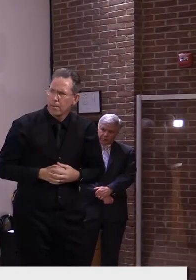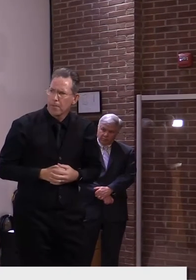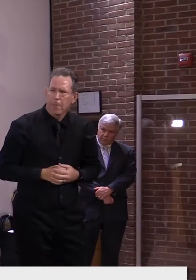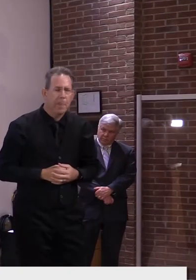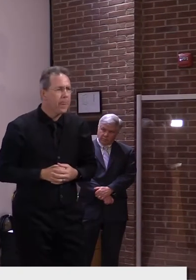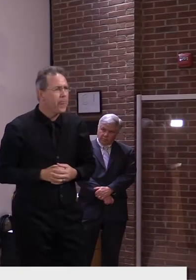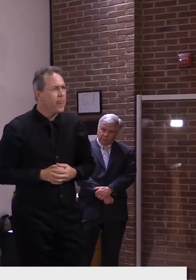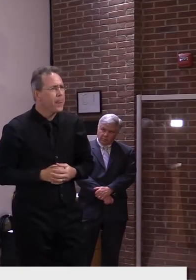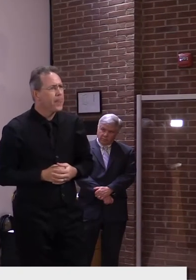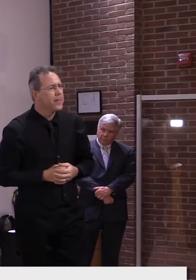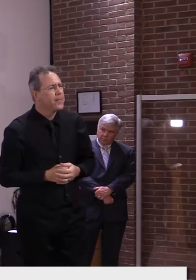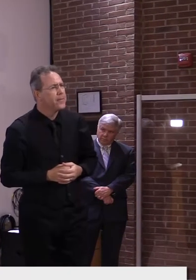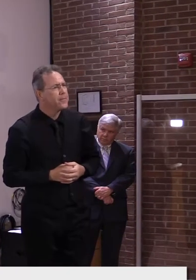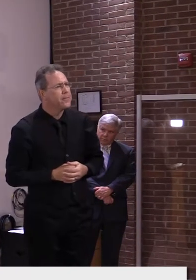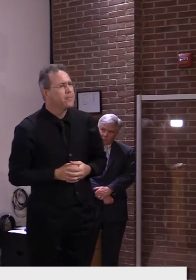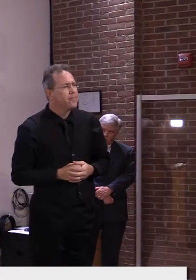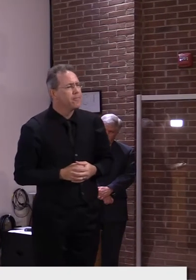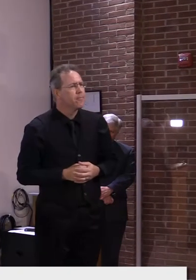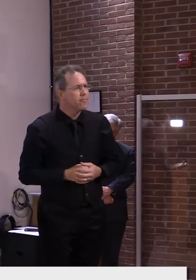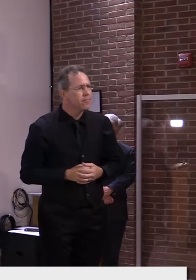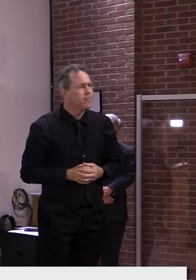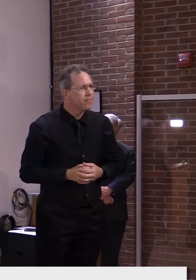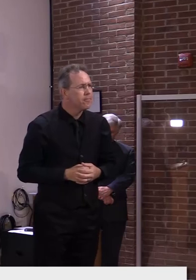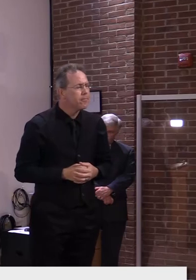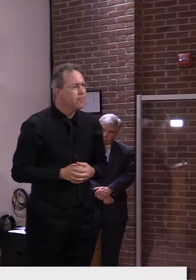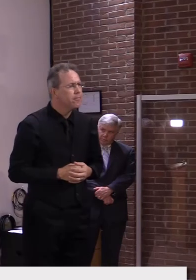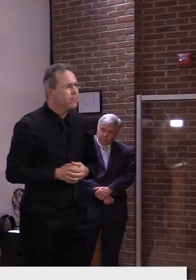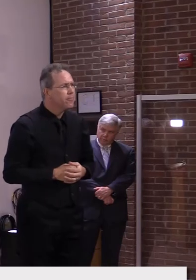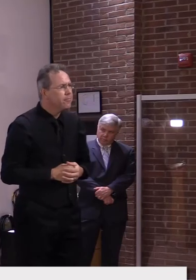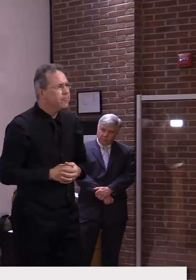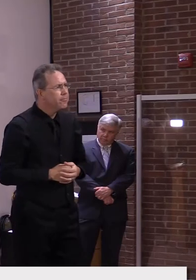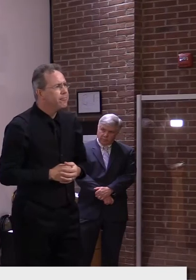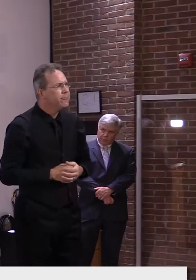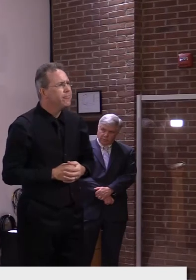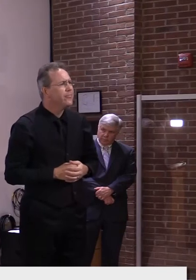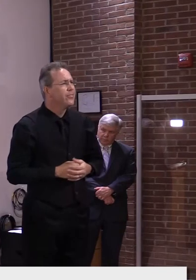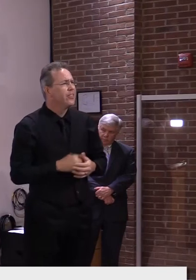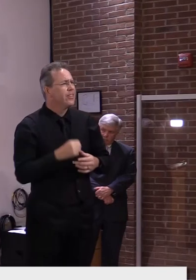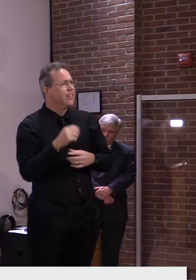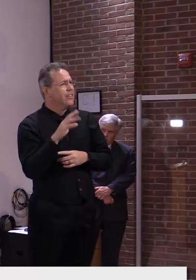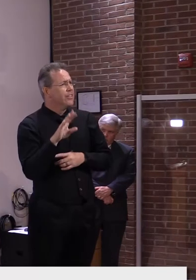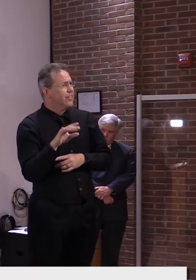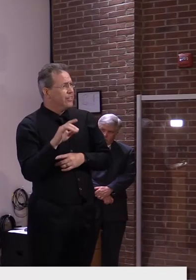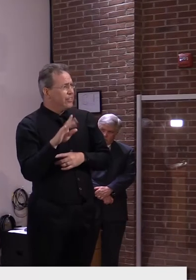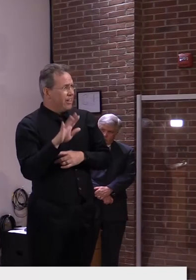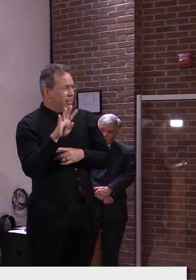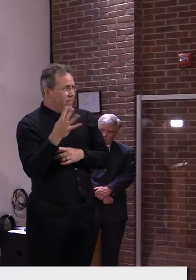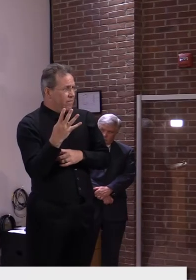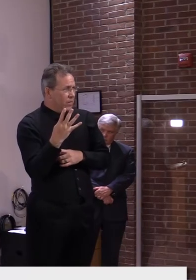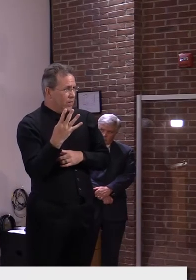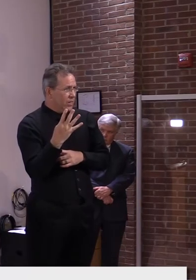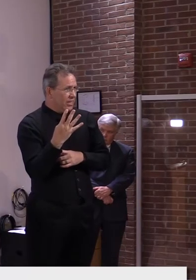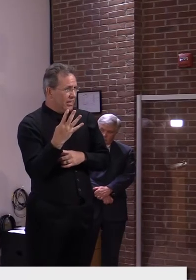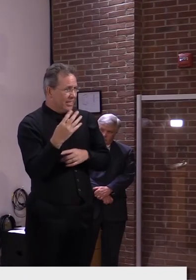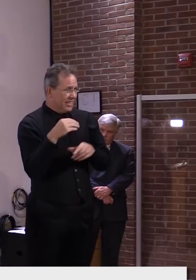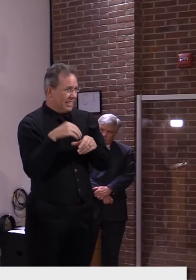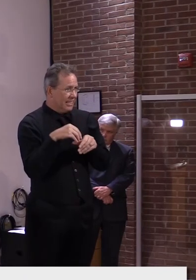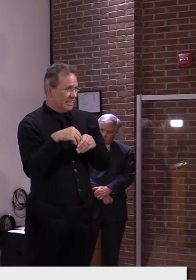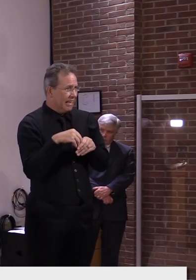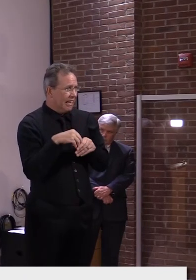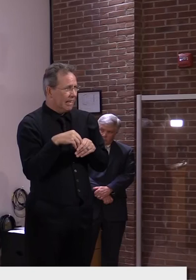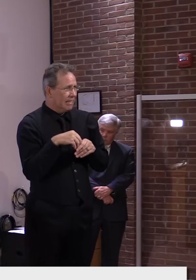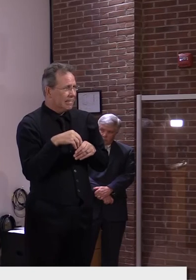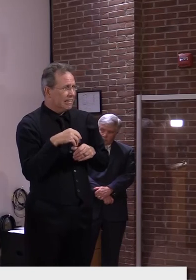I can't imagine a July 4th activity that would be indoors, especially if we're talking fireworks and things of that